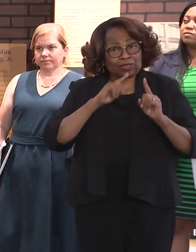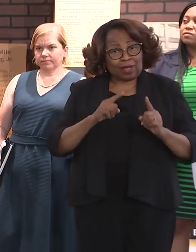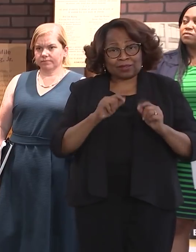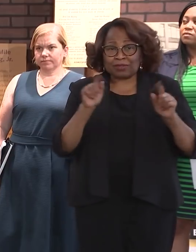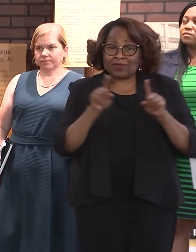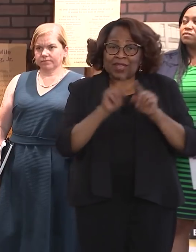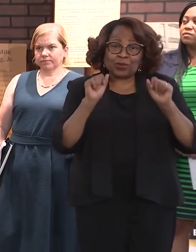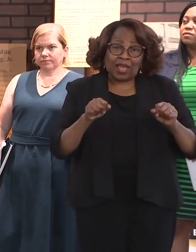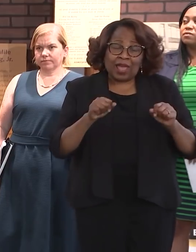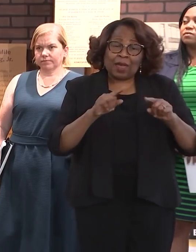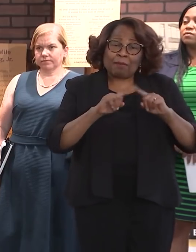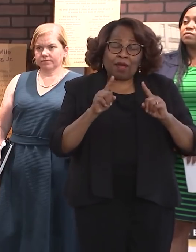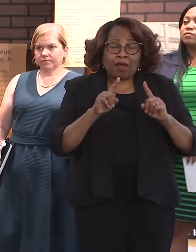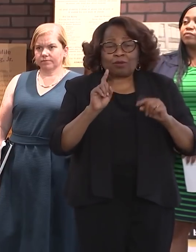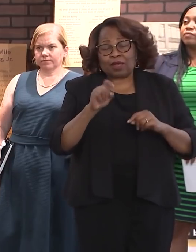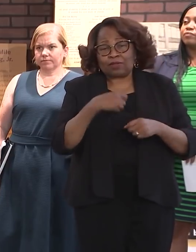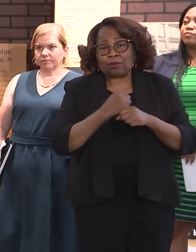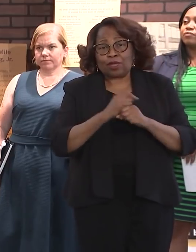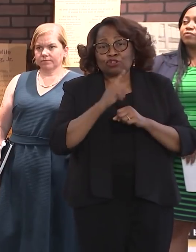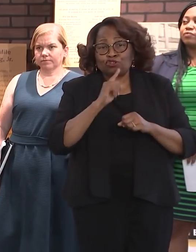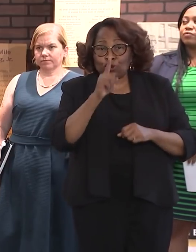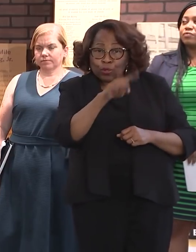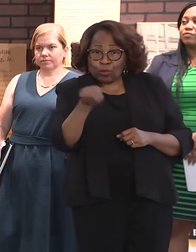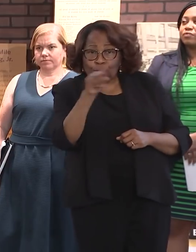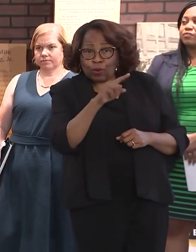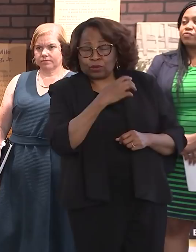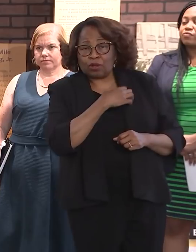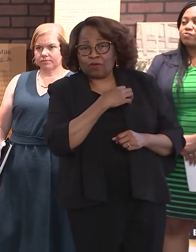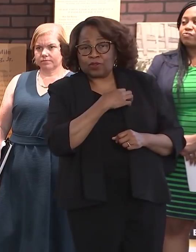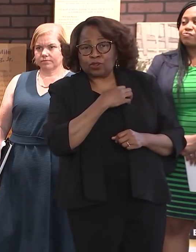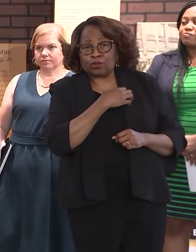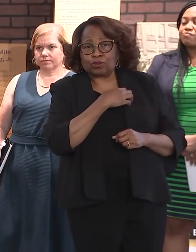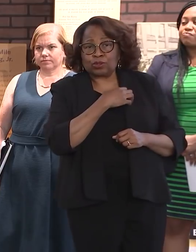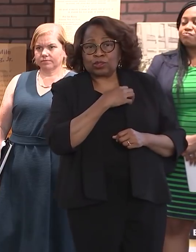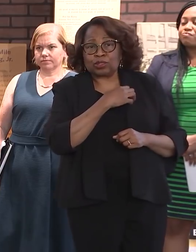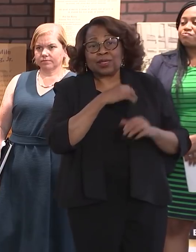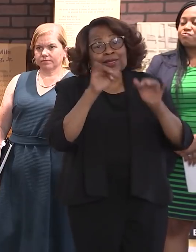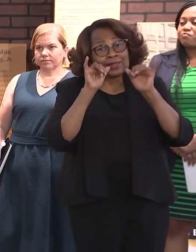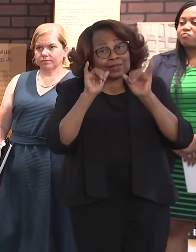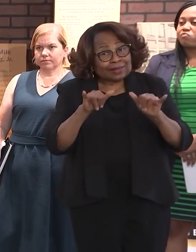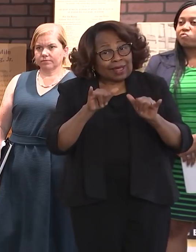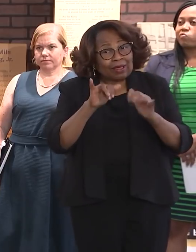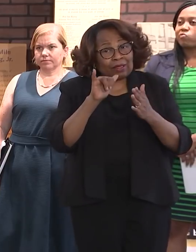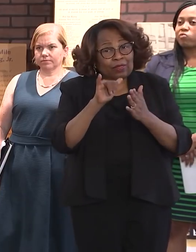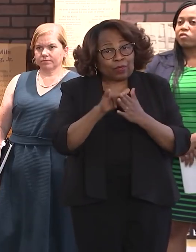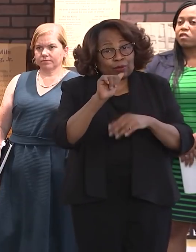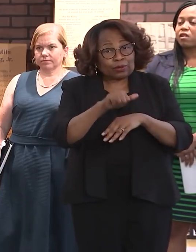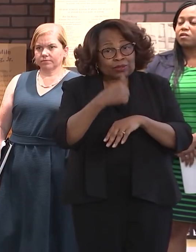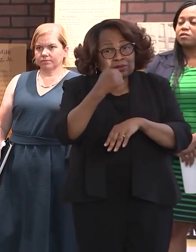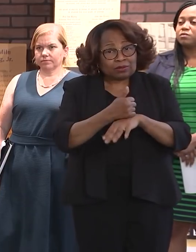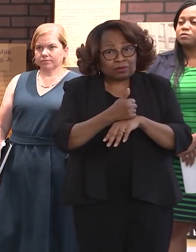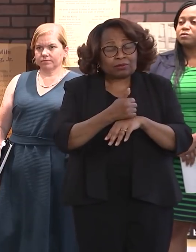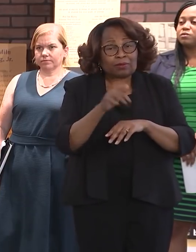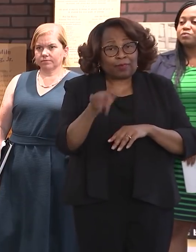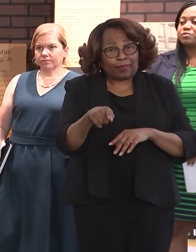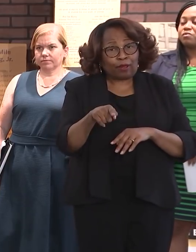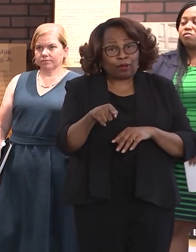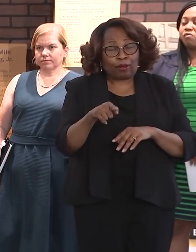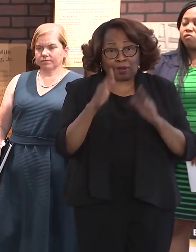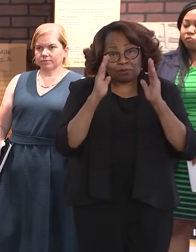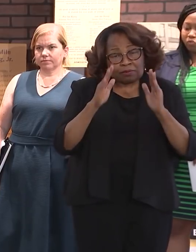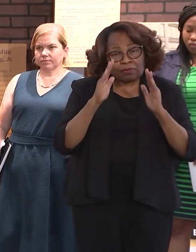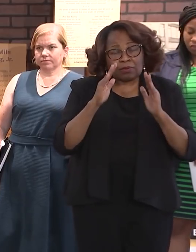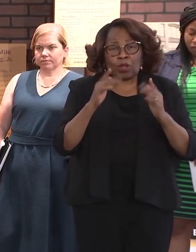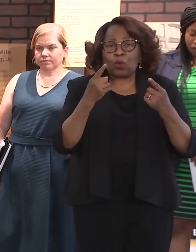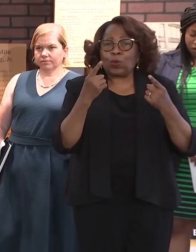can, but we've got to make sure that those officers stay in those deployments and are diligent as